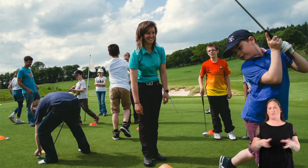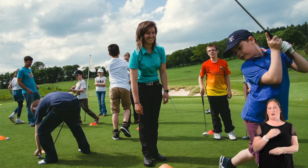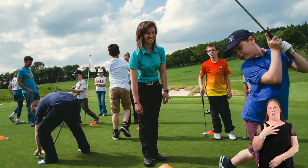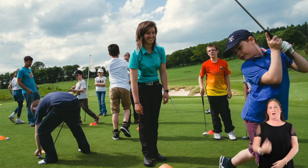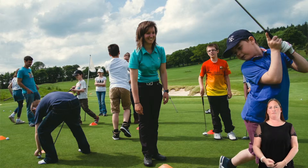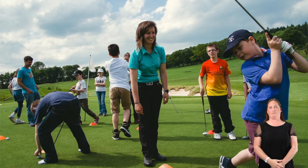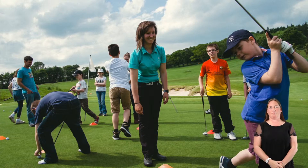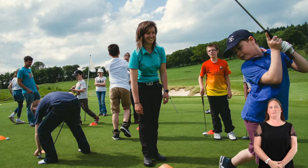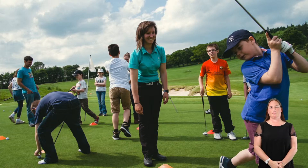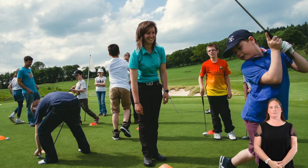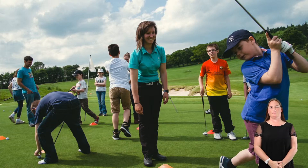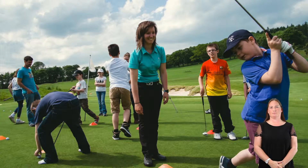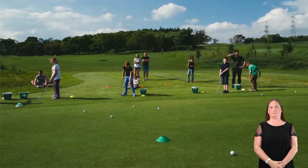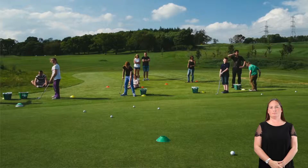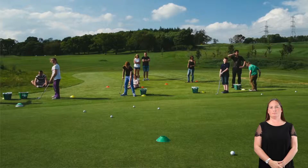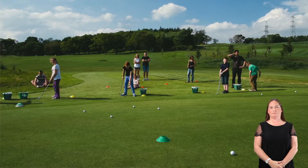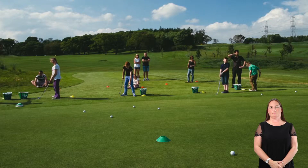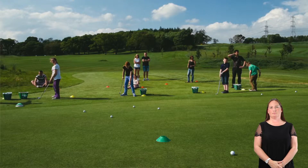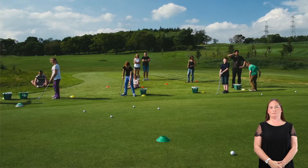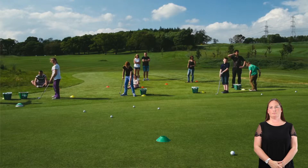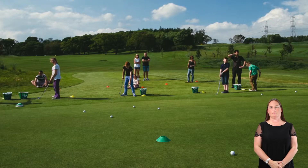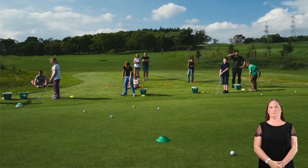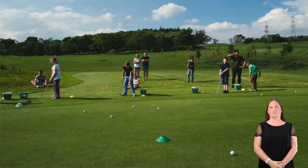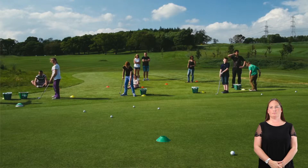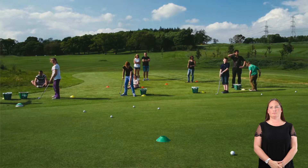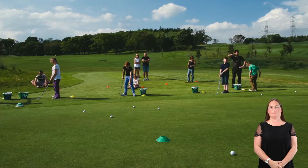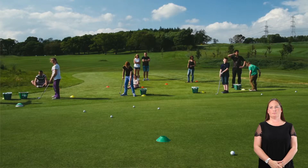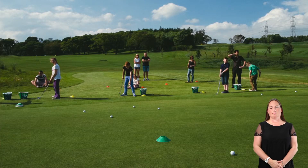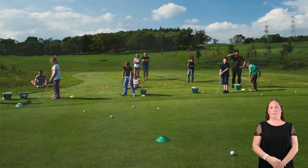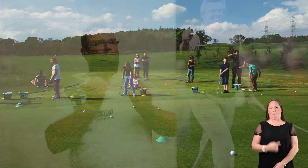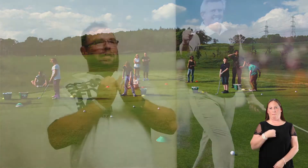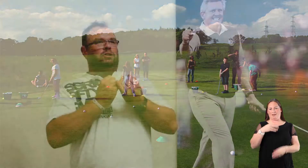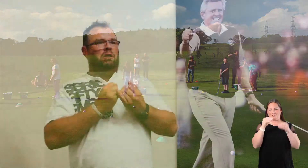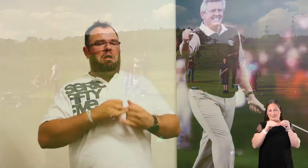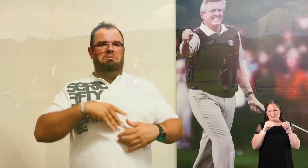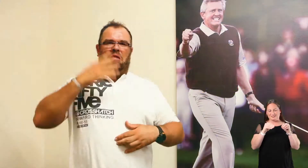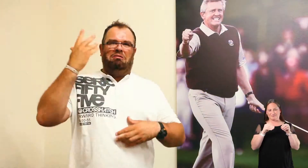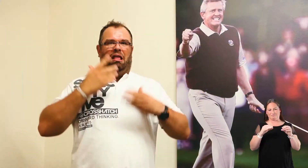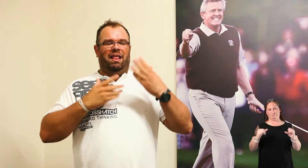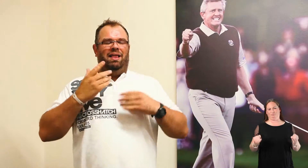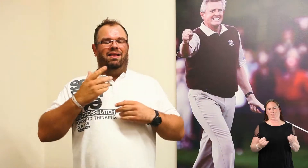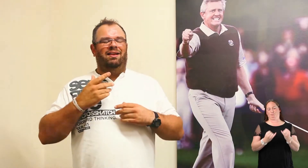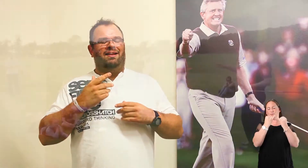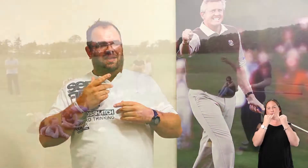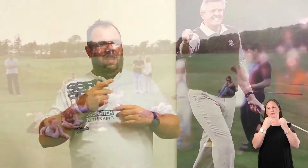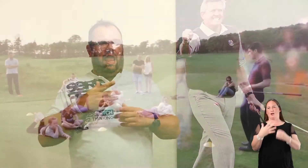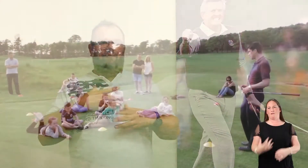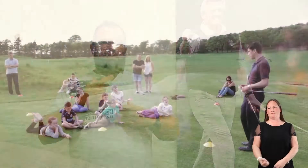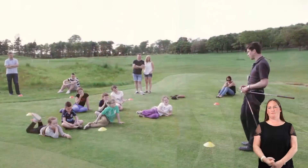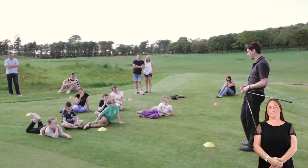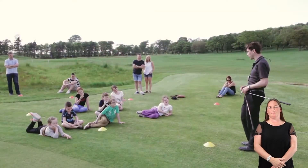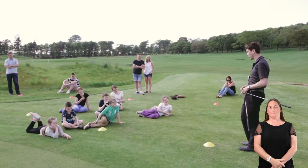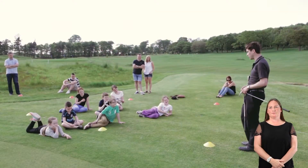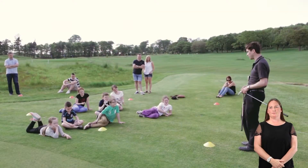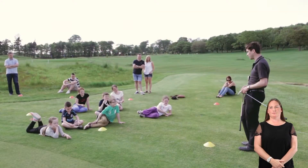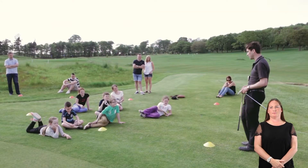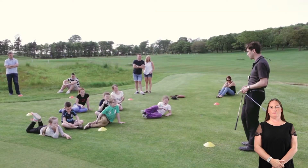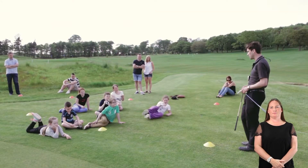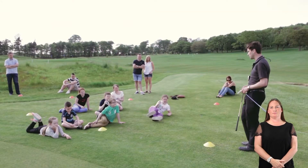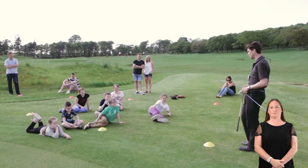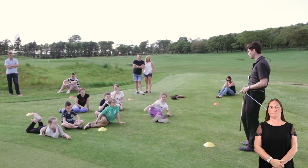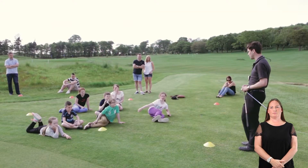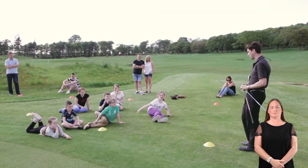House. And personally, when I'm teaching my children, it seems to be a conflict because they don't seem to want to listen to